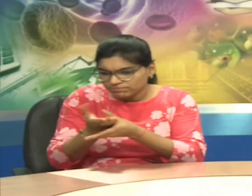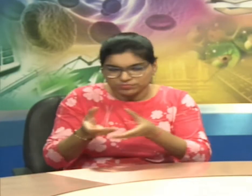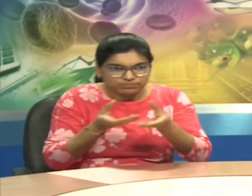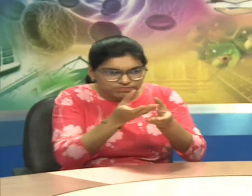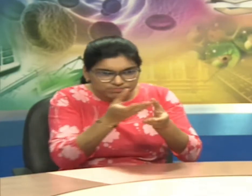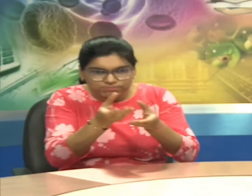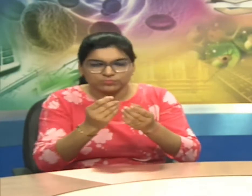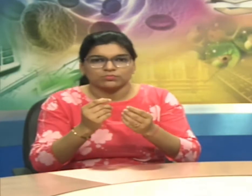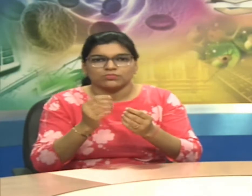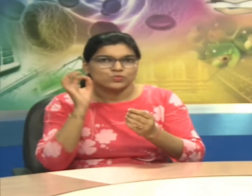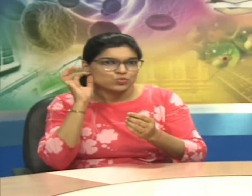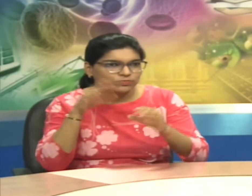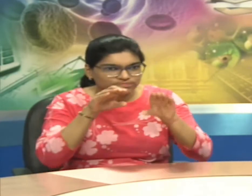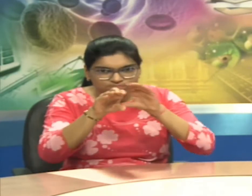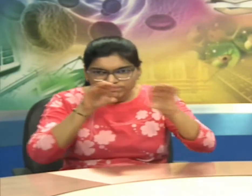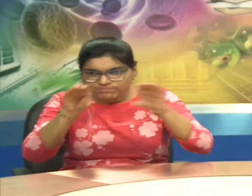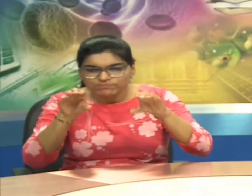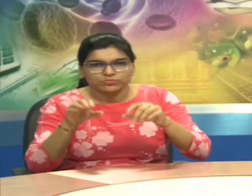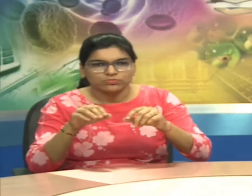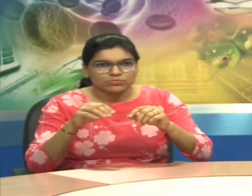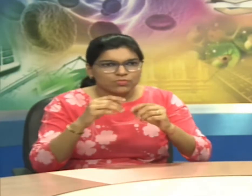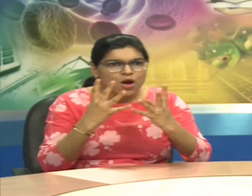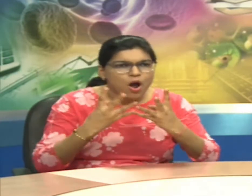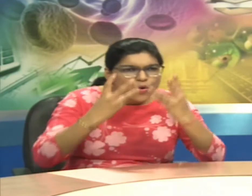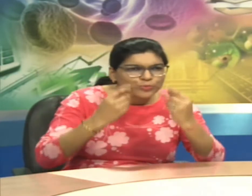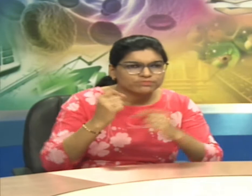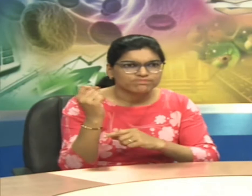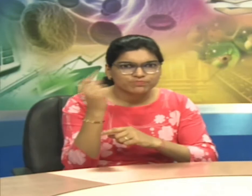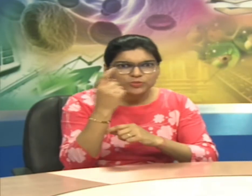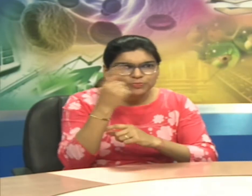Which means all the things I am